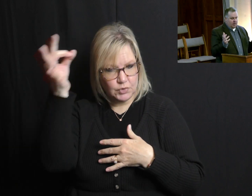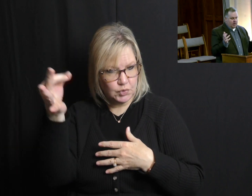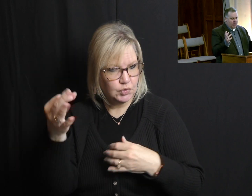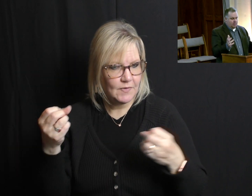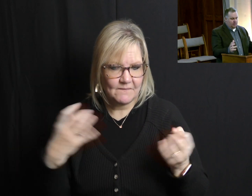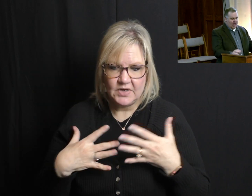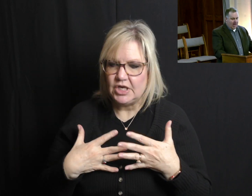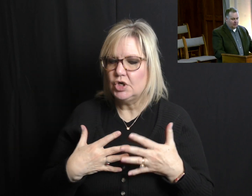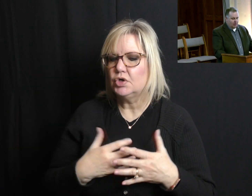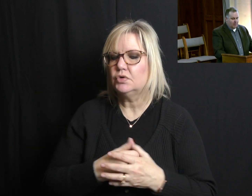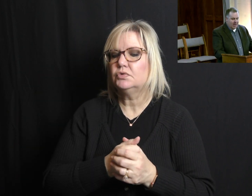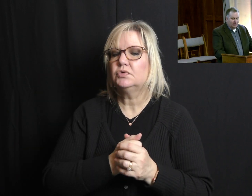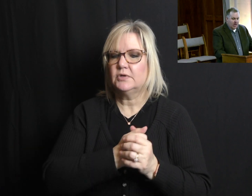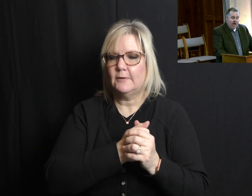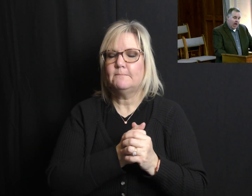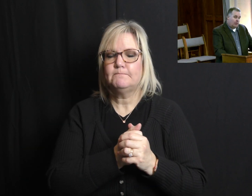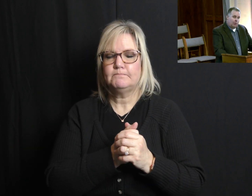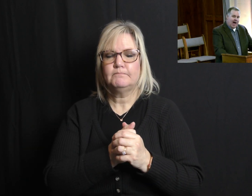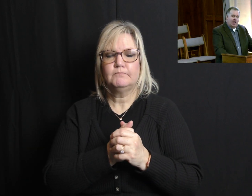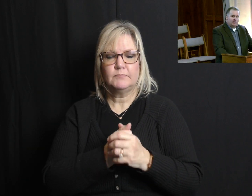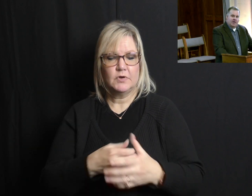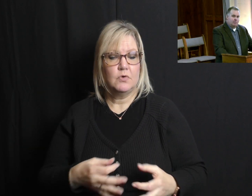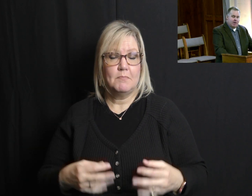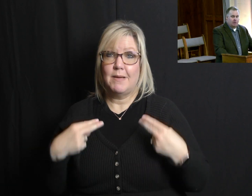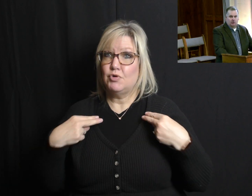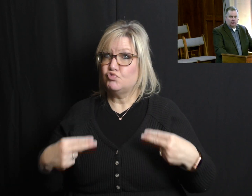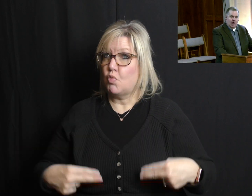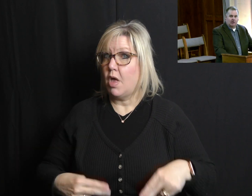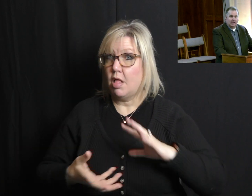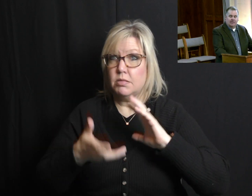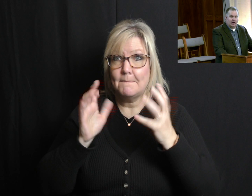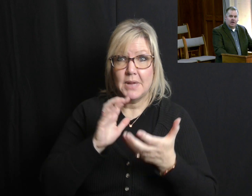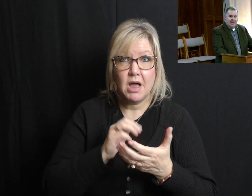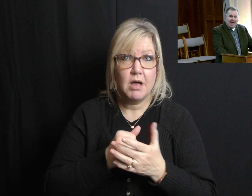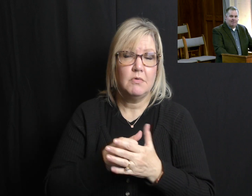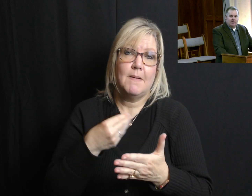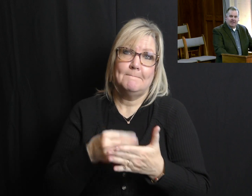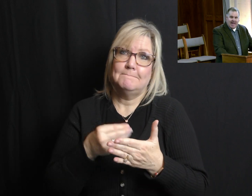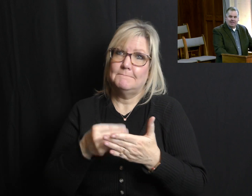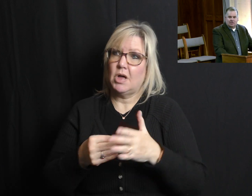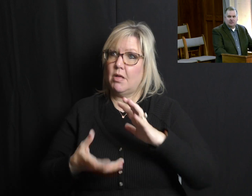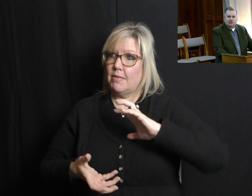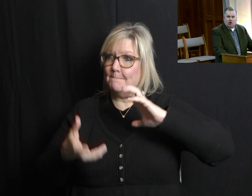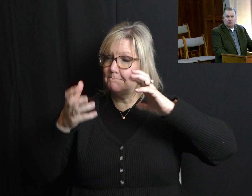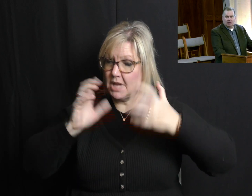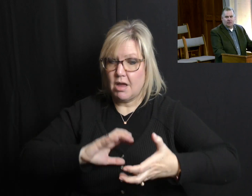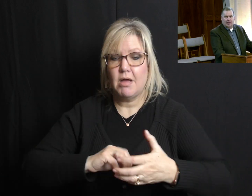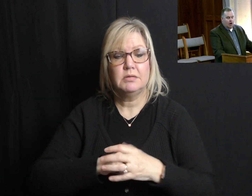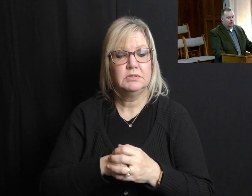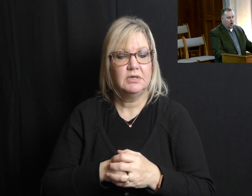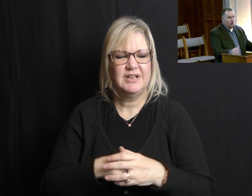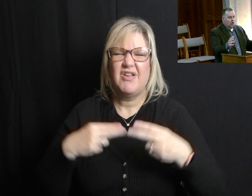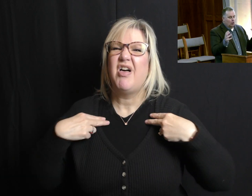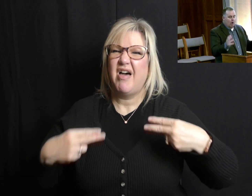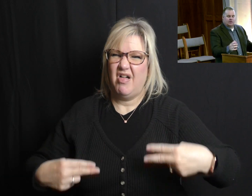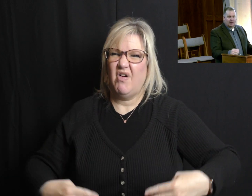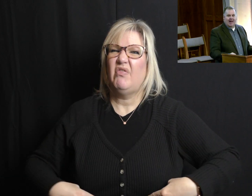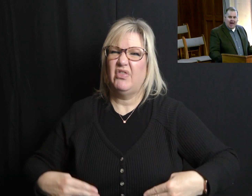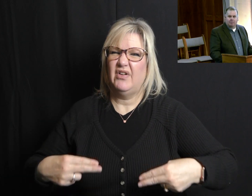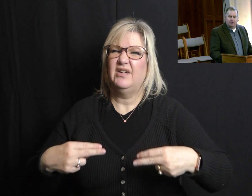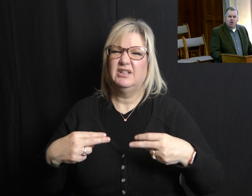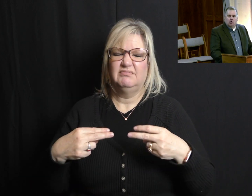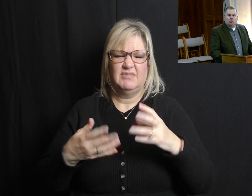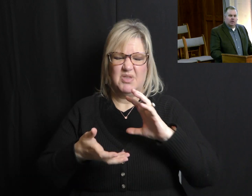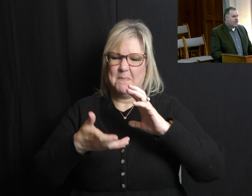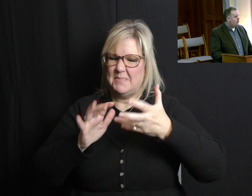nation and many people's lives are a mess. Health-wise, many people are struggling and they're having tests and surgeries and they don't know what's going